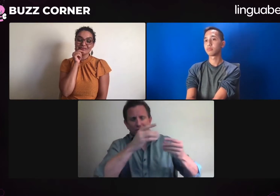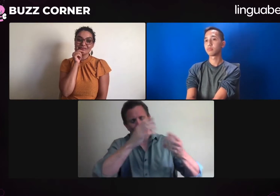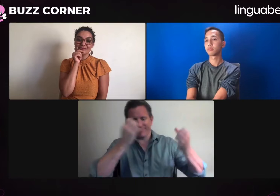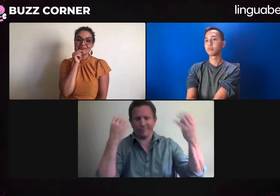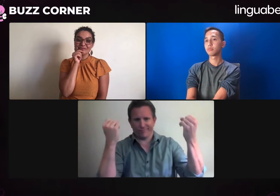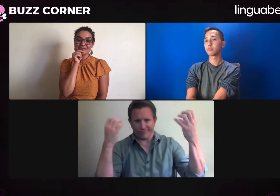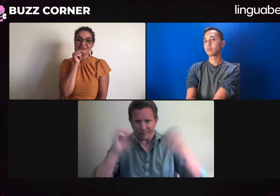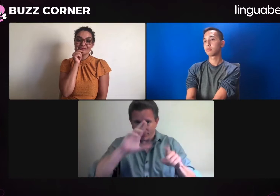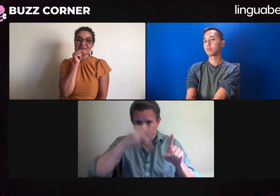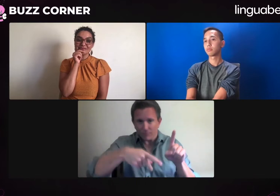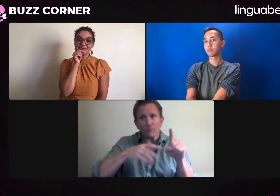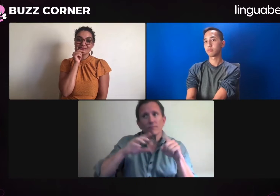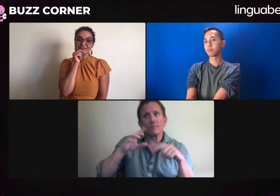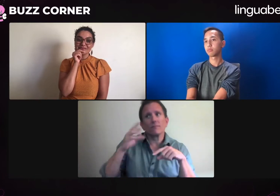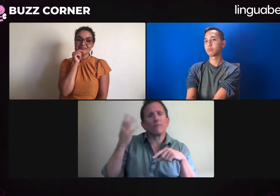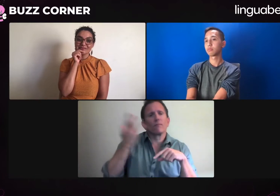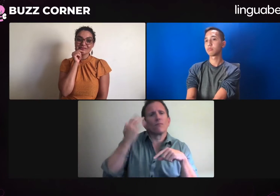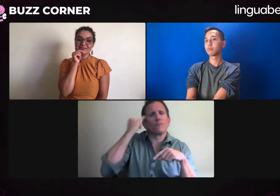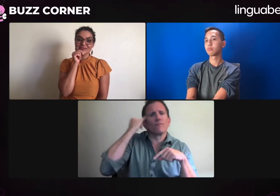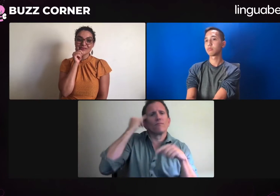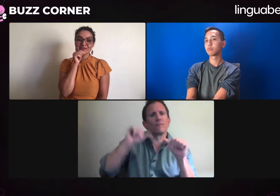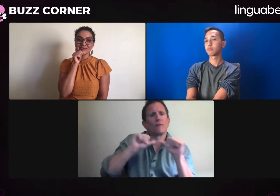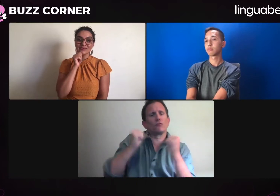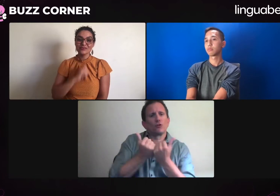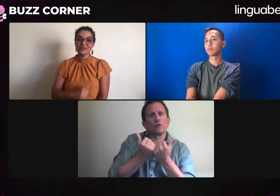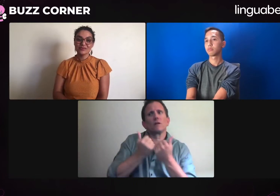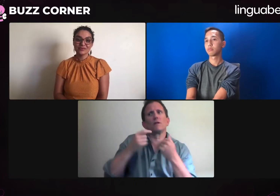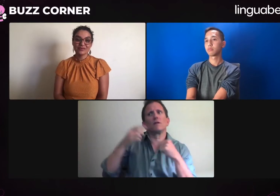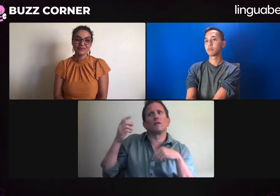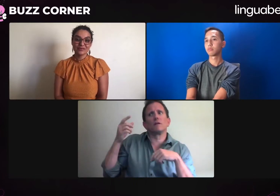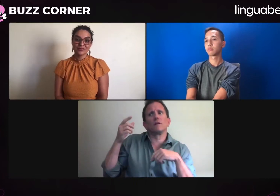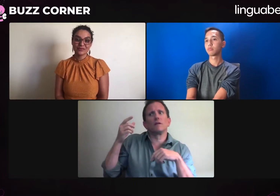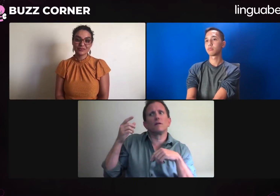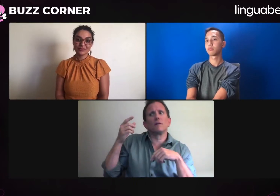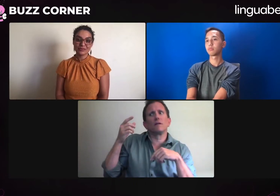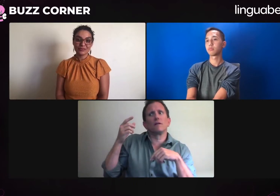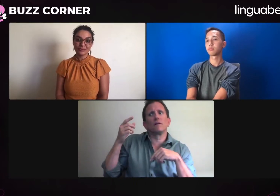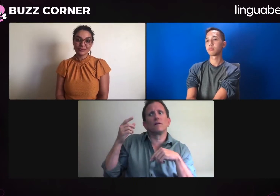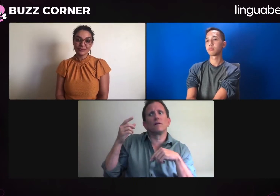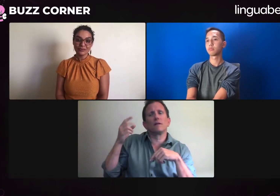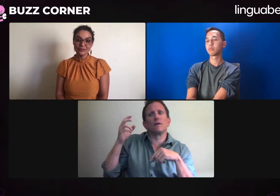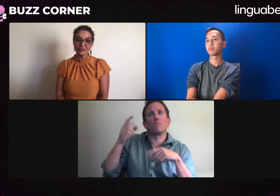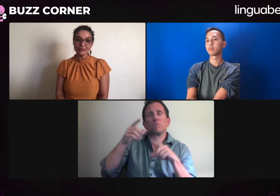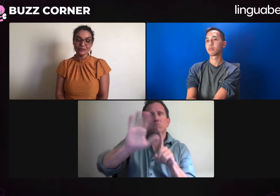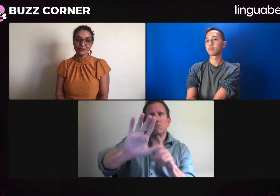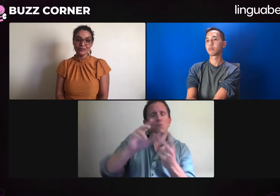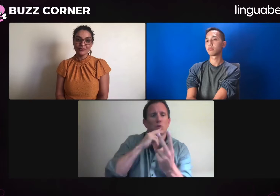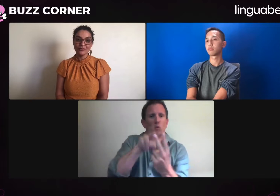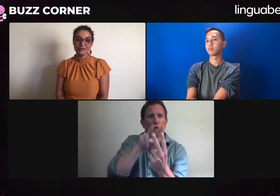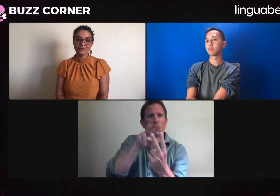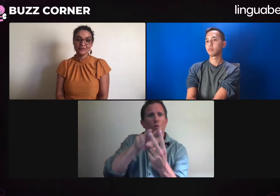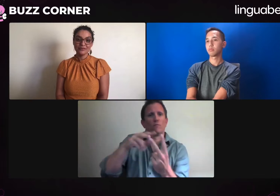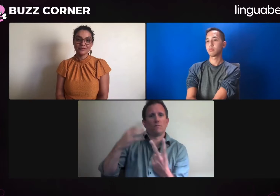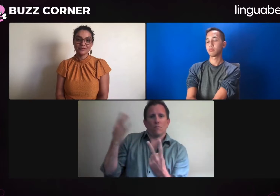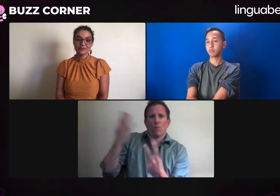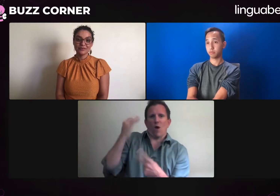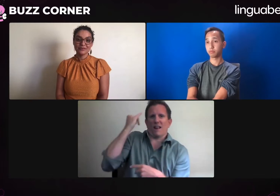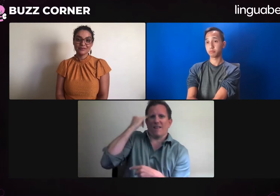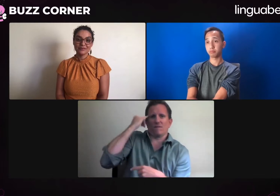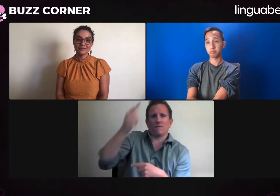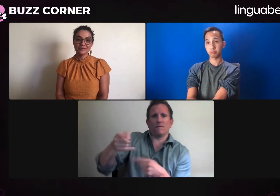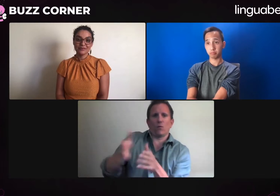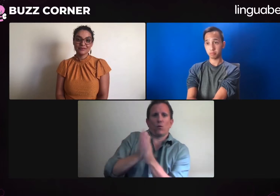interpreter providing that service and, doing this rap. And if an agency, well,